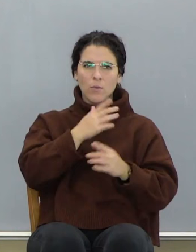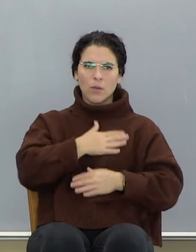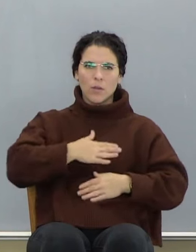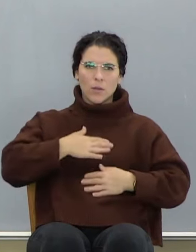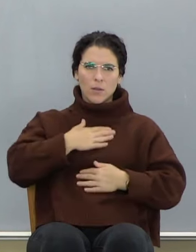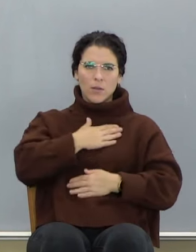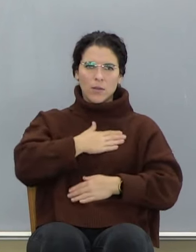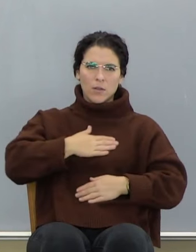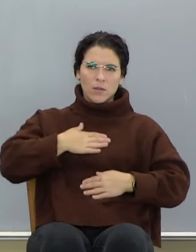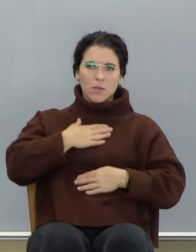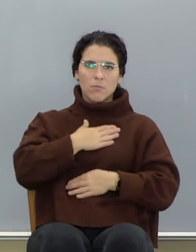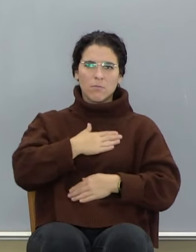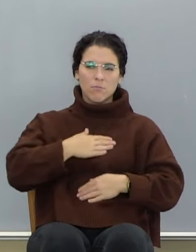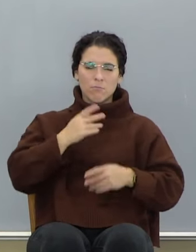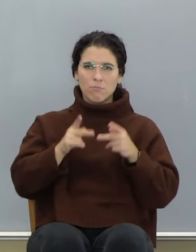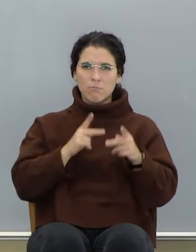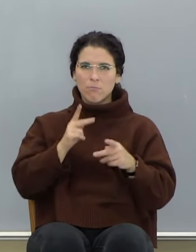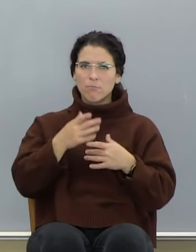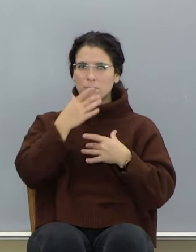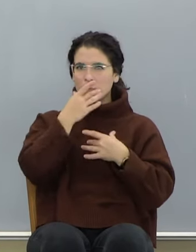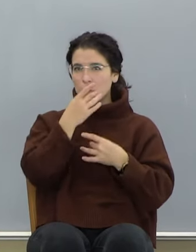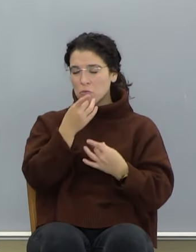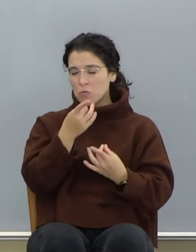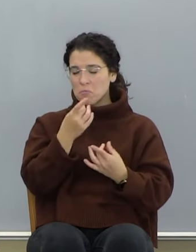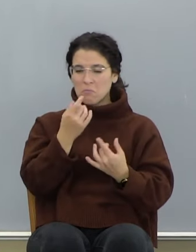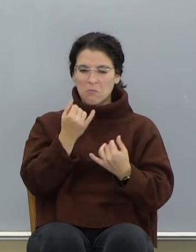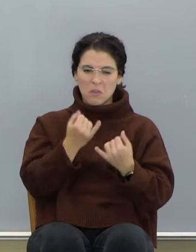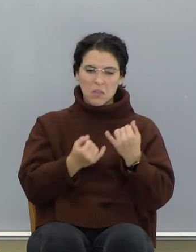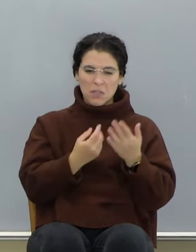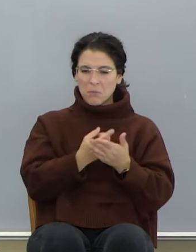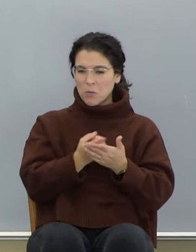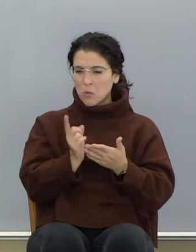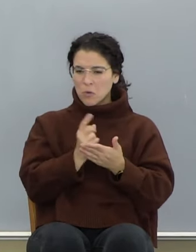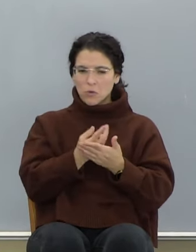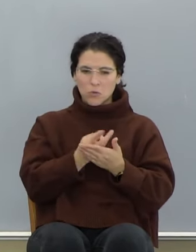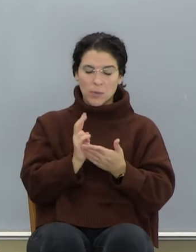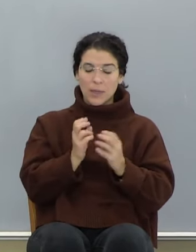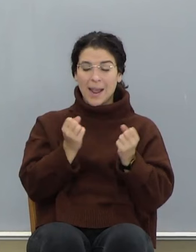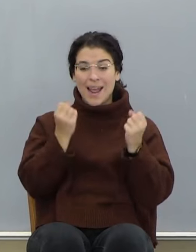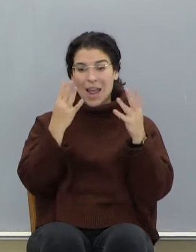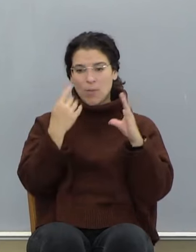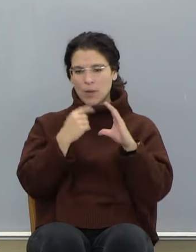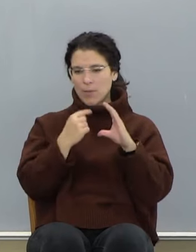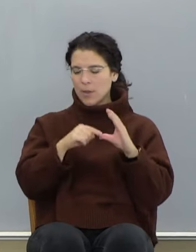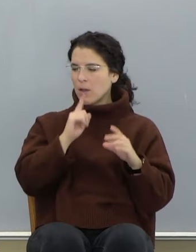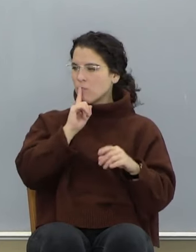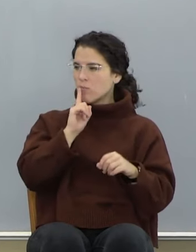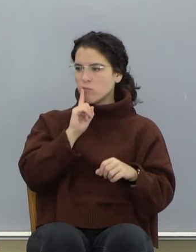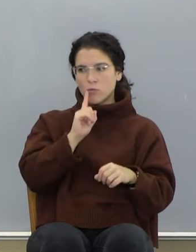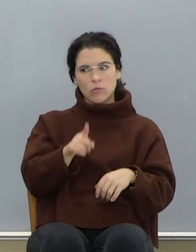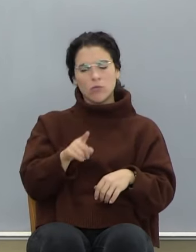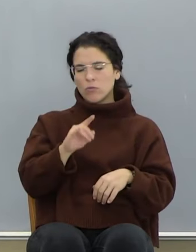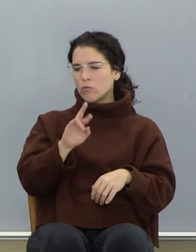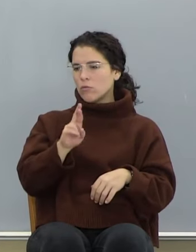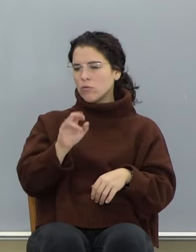appreciate, you know, people interesting. The last 2 weeks, you know how many emails, and I'm sure Richard has probably gotten